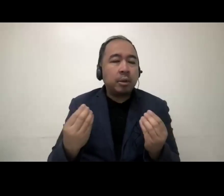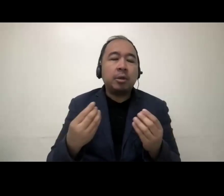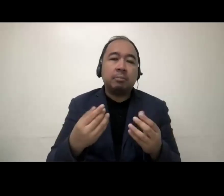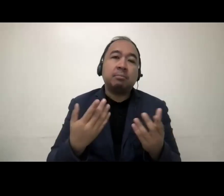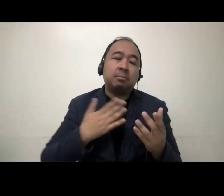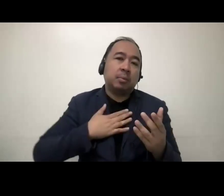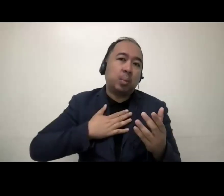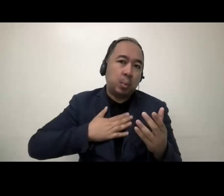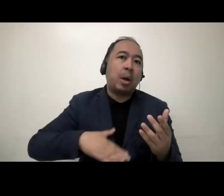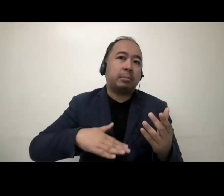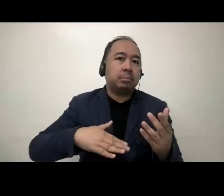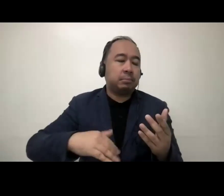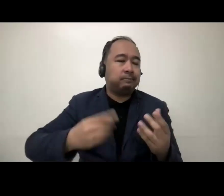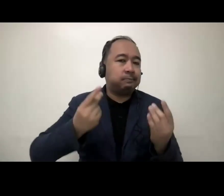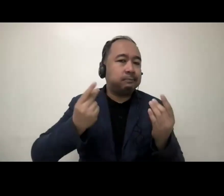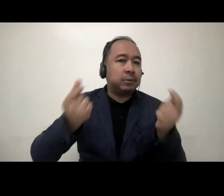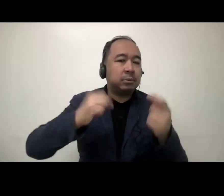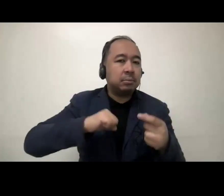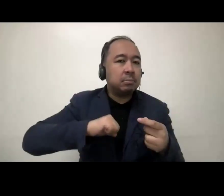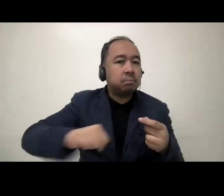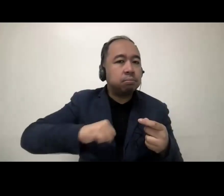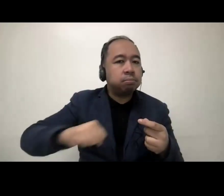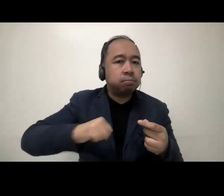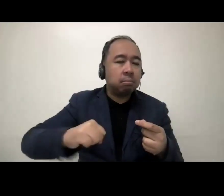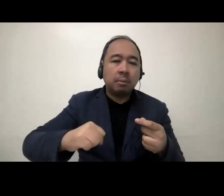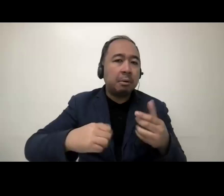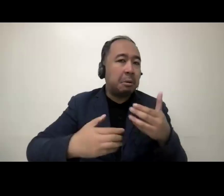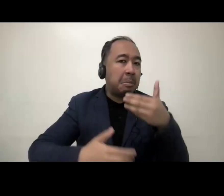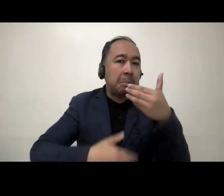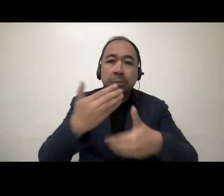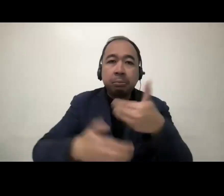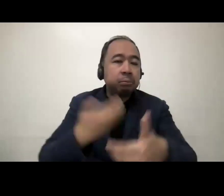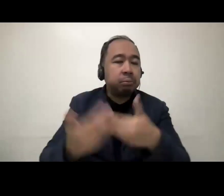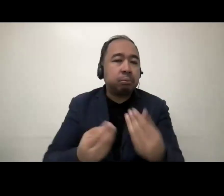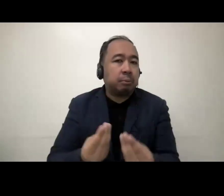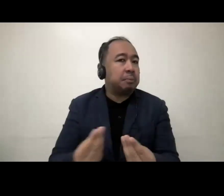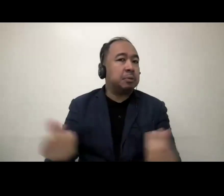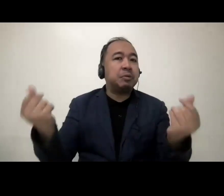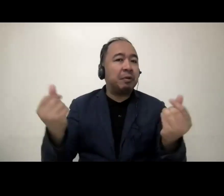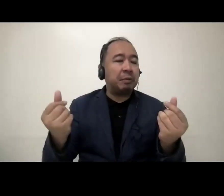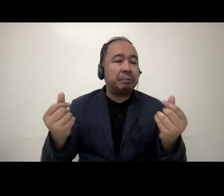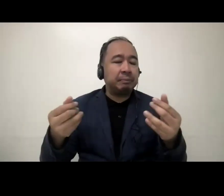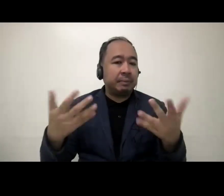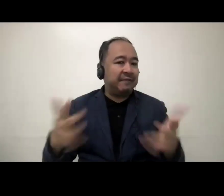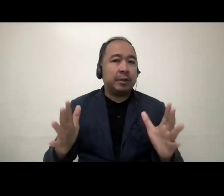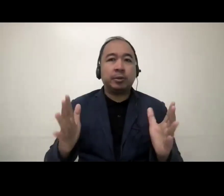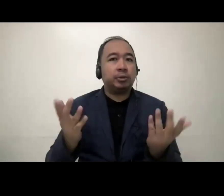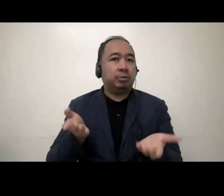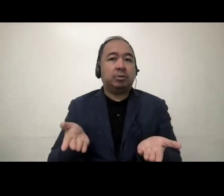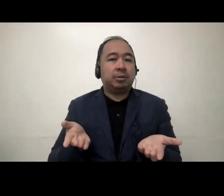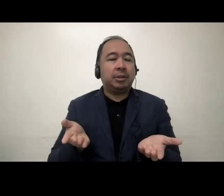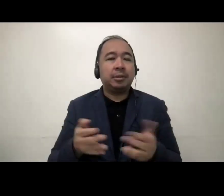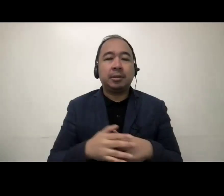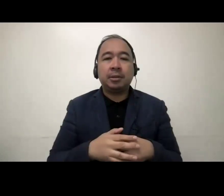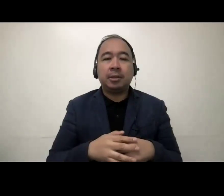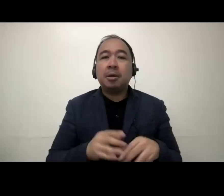and it meets people's requirements. Sometimes though,